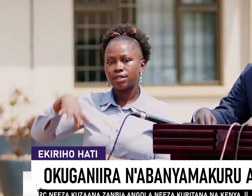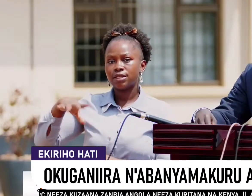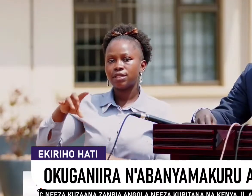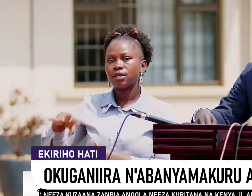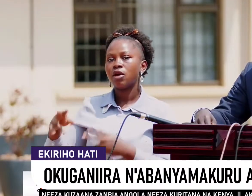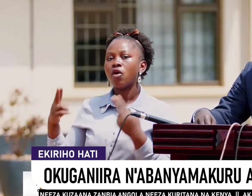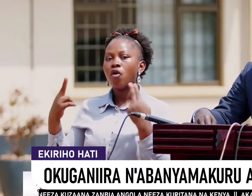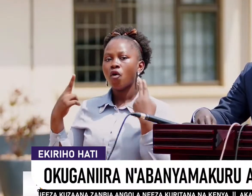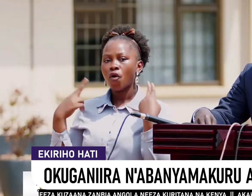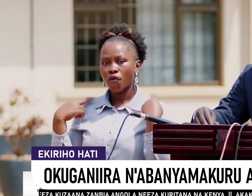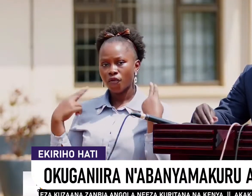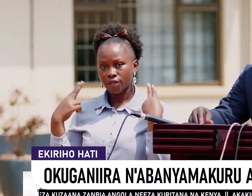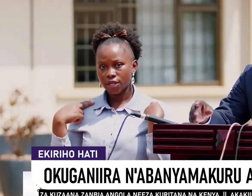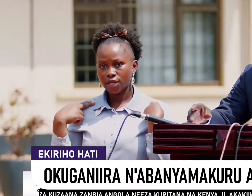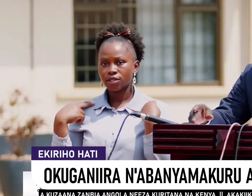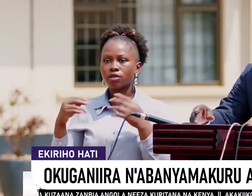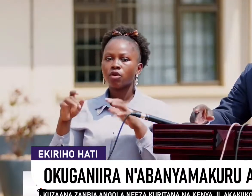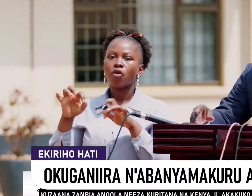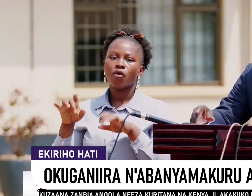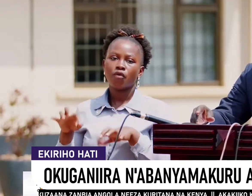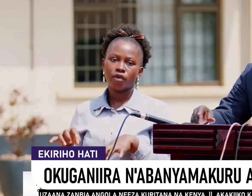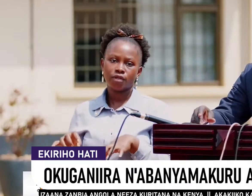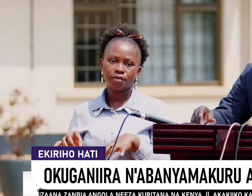returning officer's office.